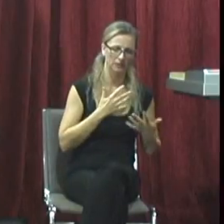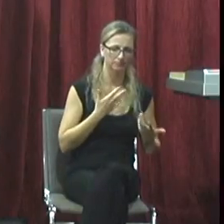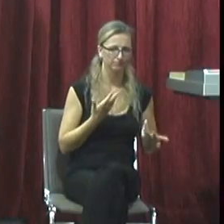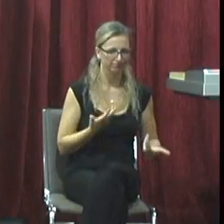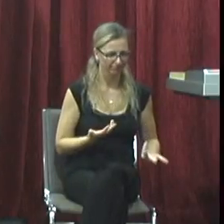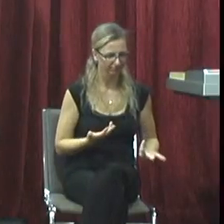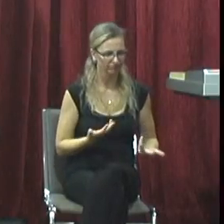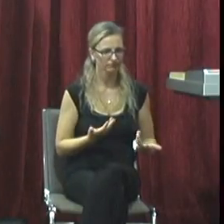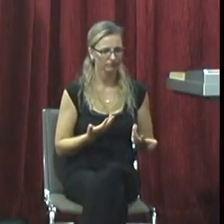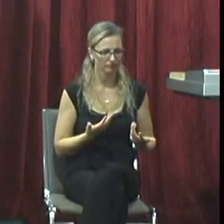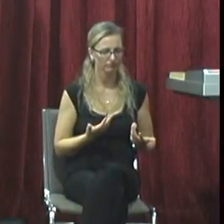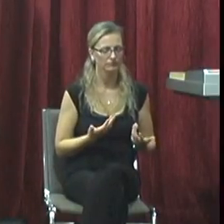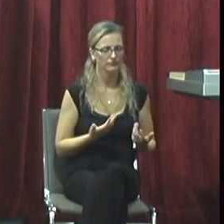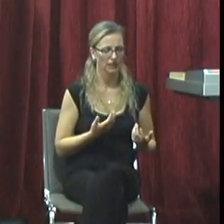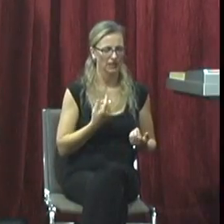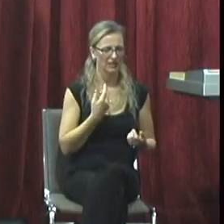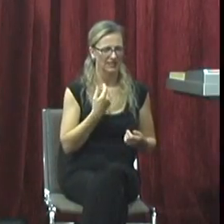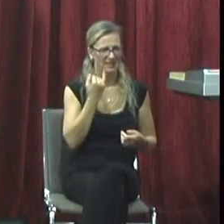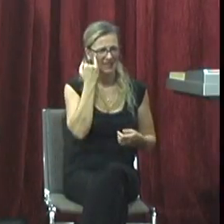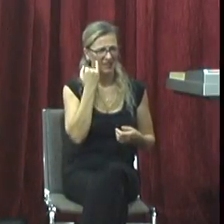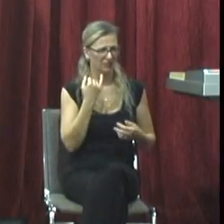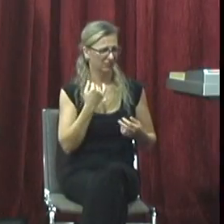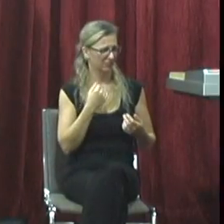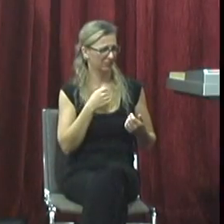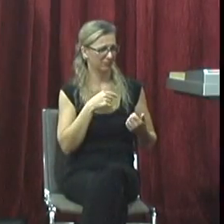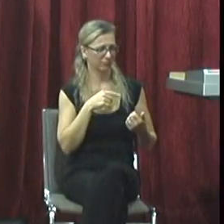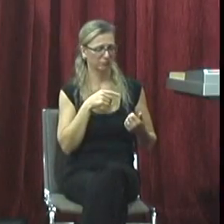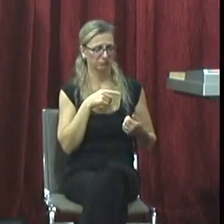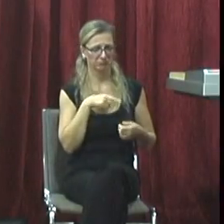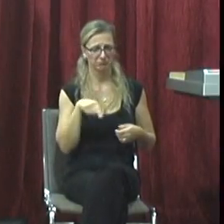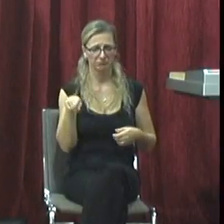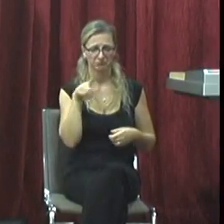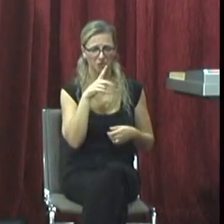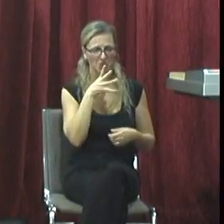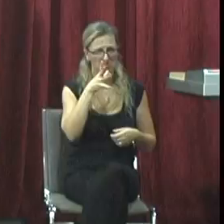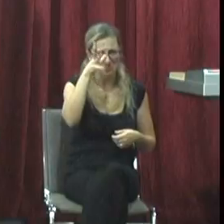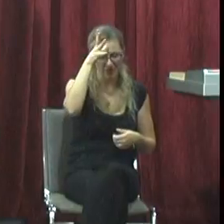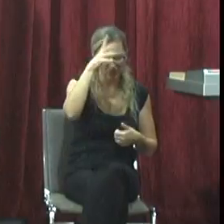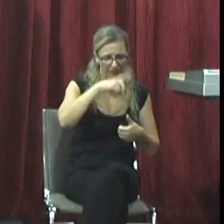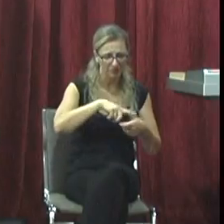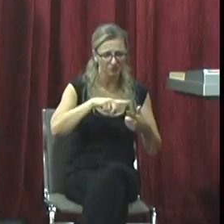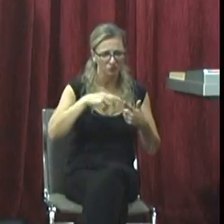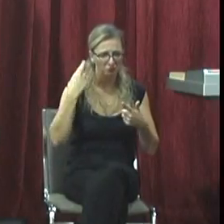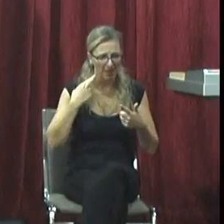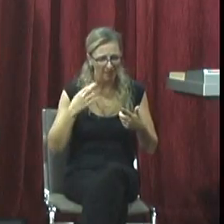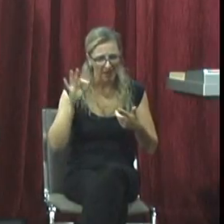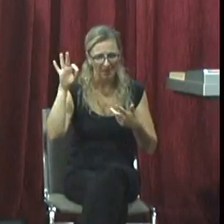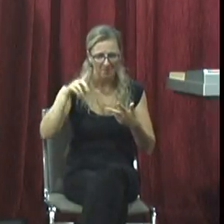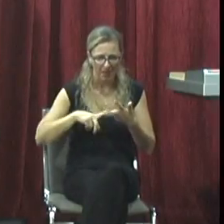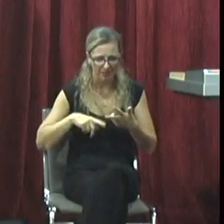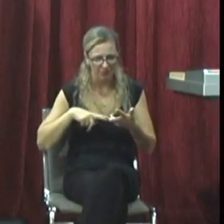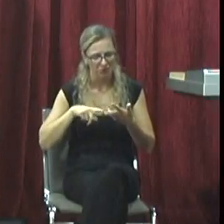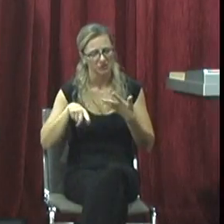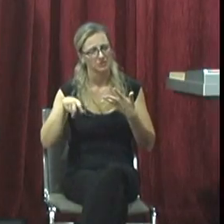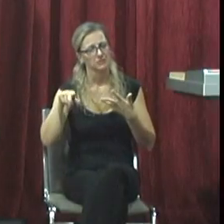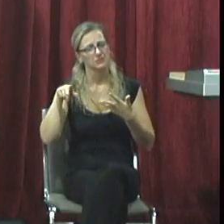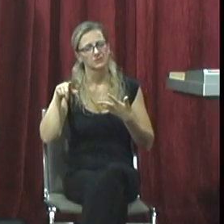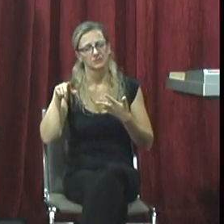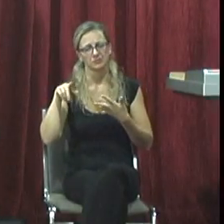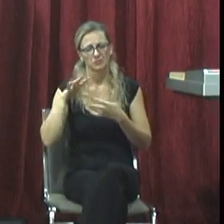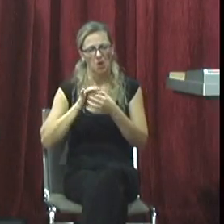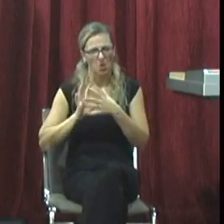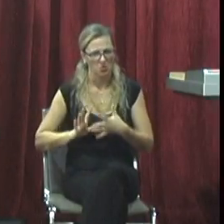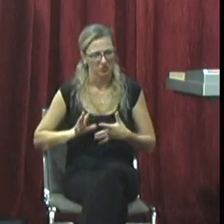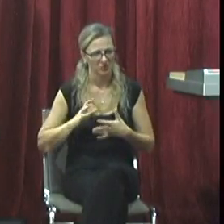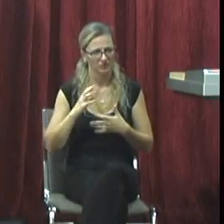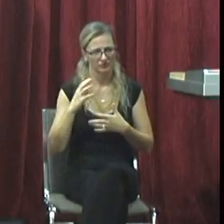in authority. If you're a rabbi or a pastor, or if you're a ministry leader, you're in authority. If you're an employer, if you're a teacher,